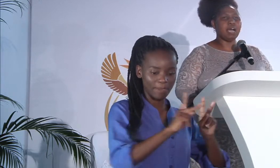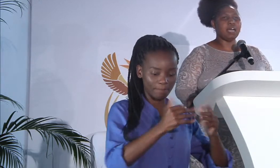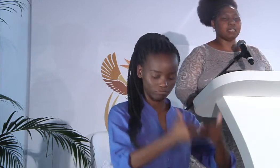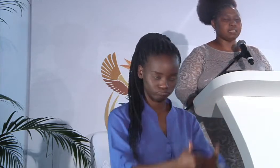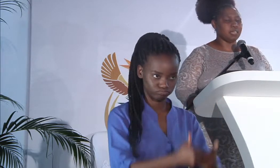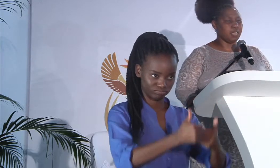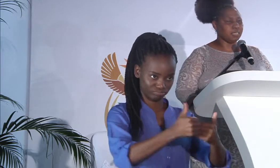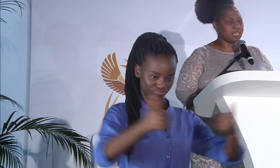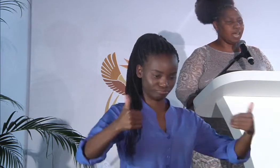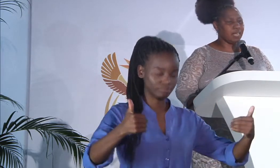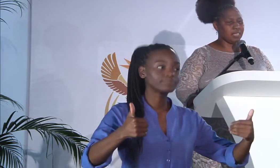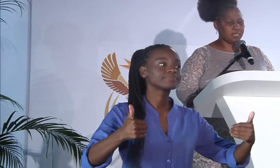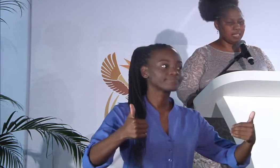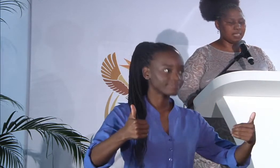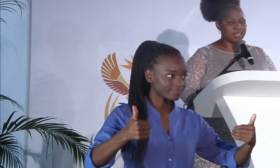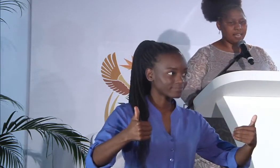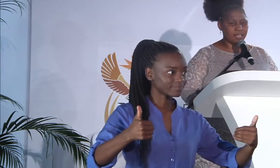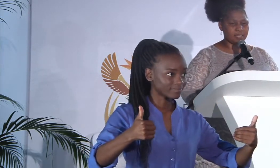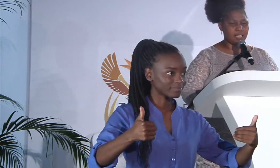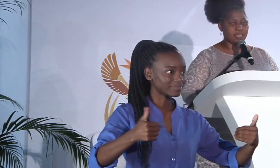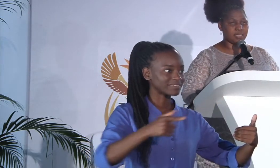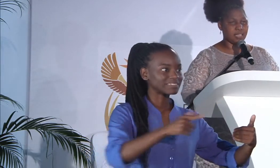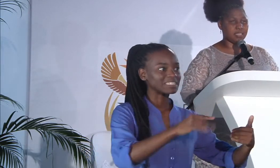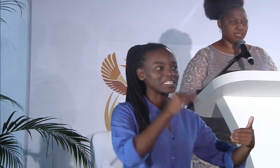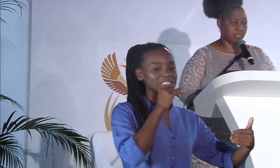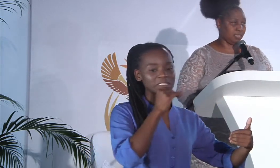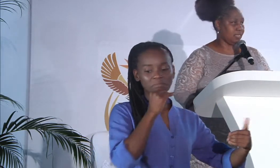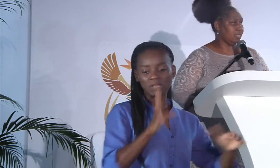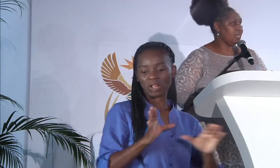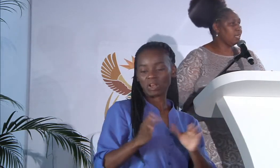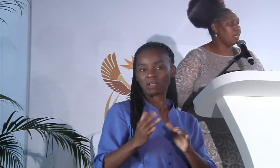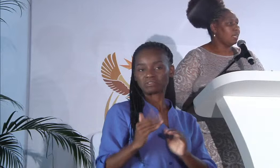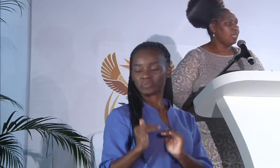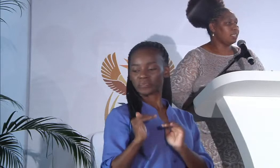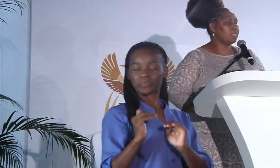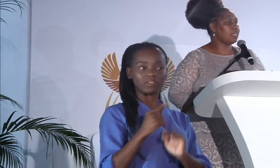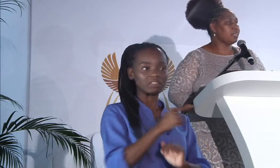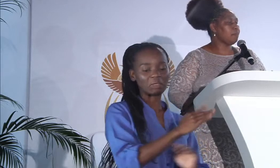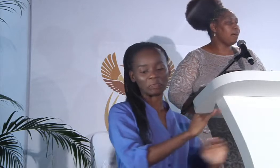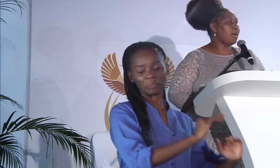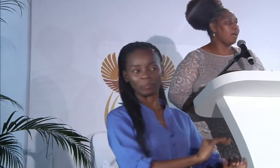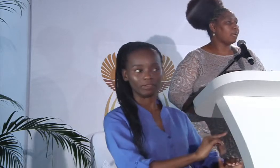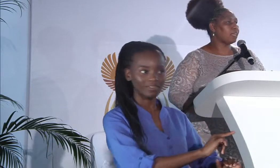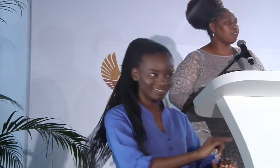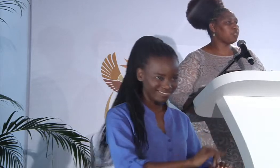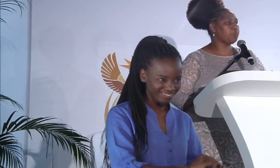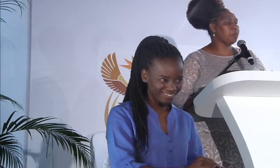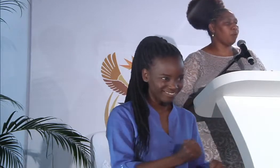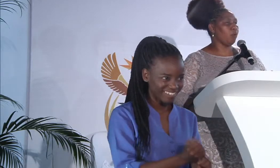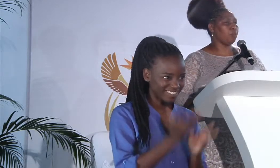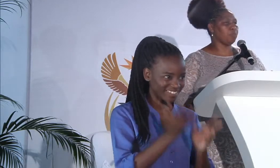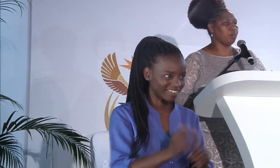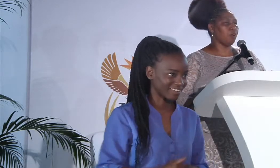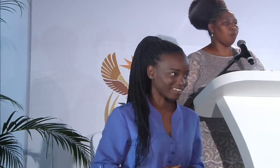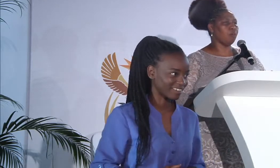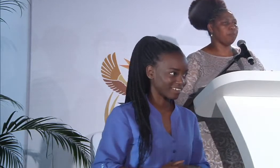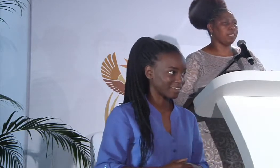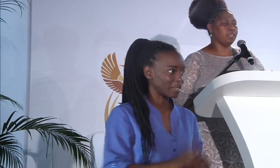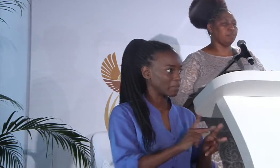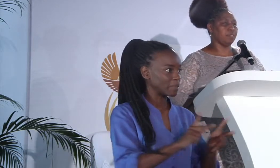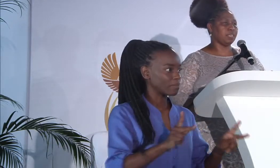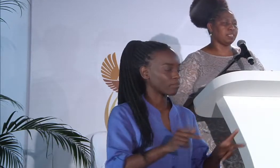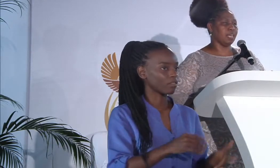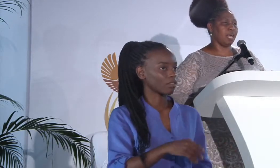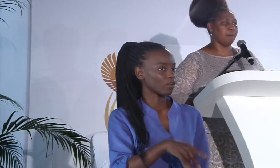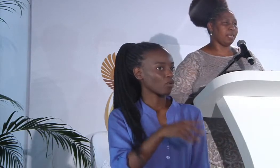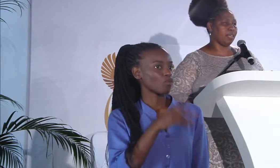Stigma creates unnecessary class and status. Stigma gives people the wrong belief